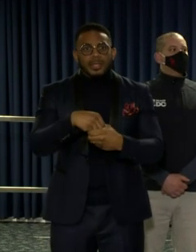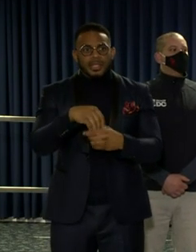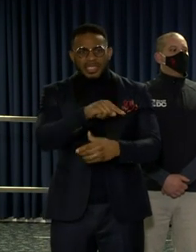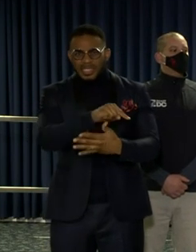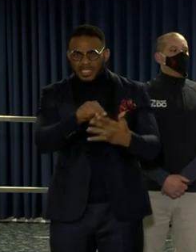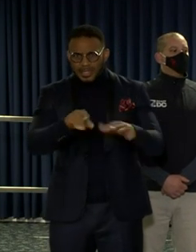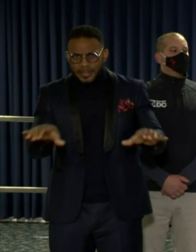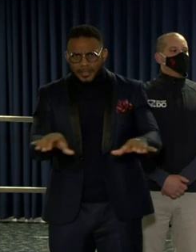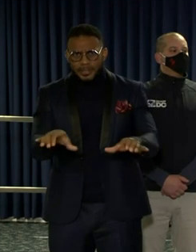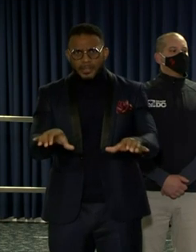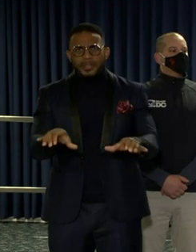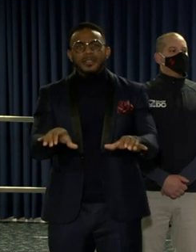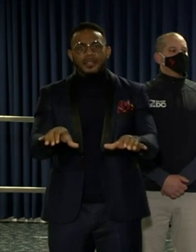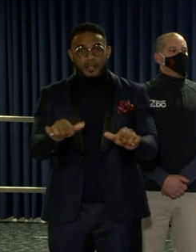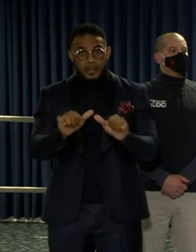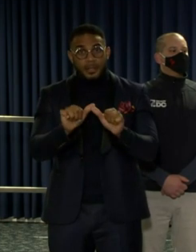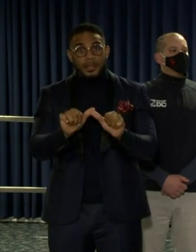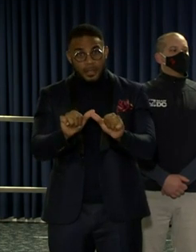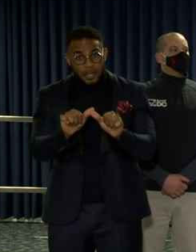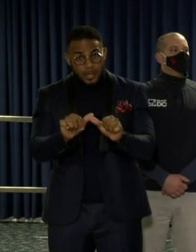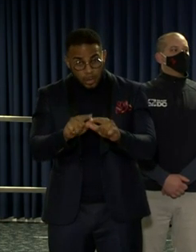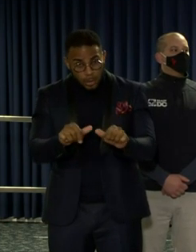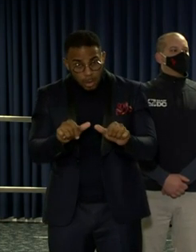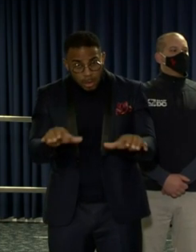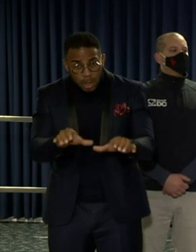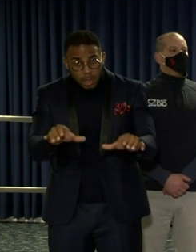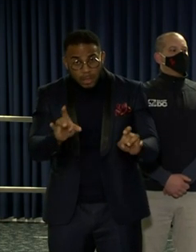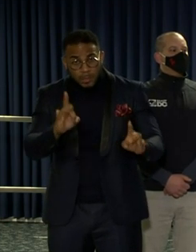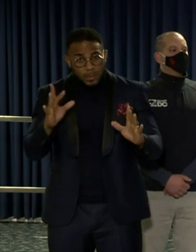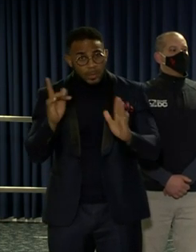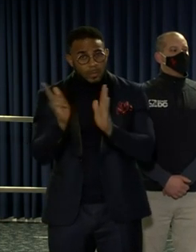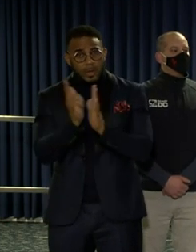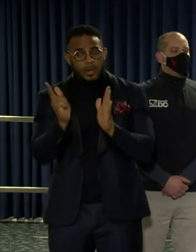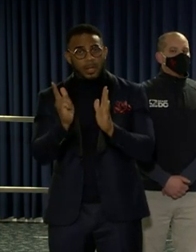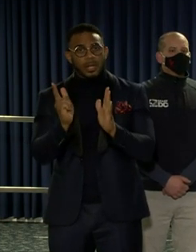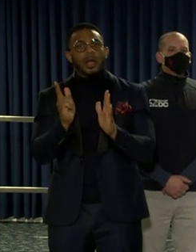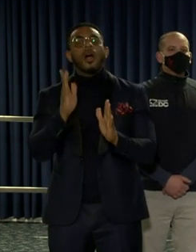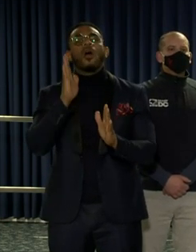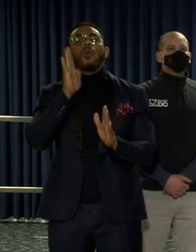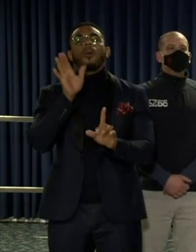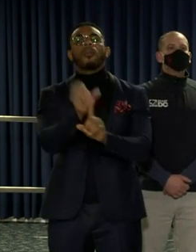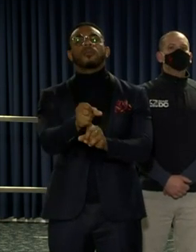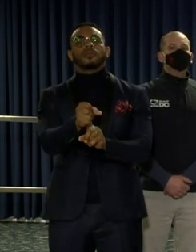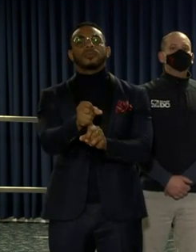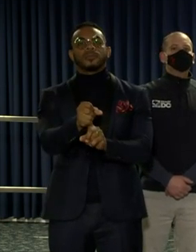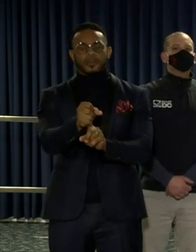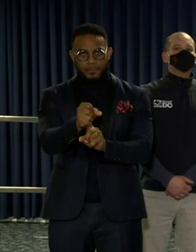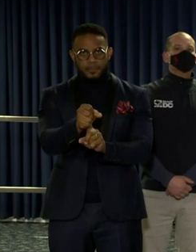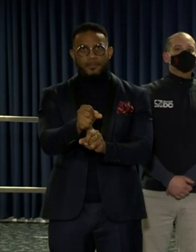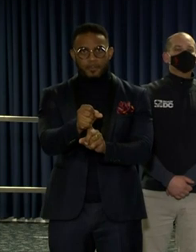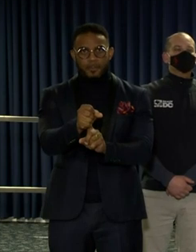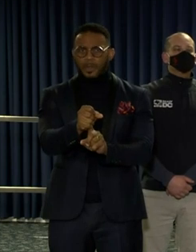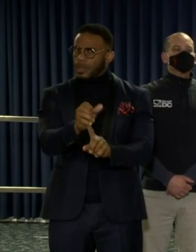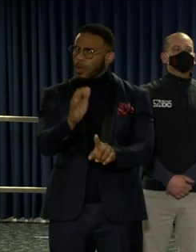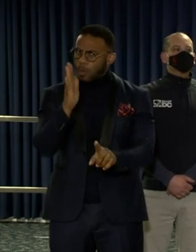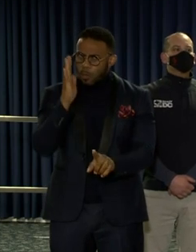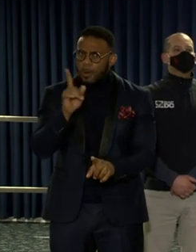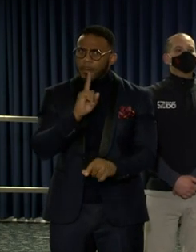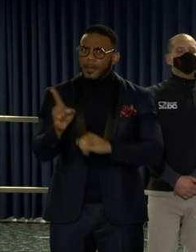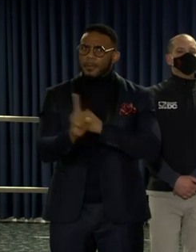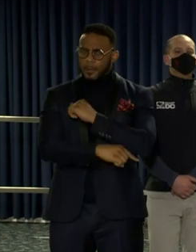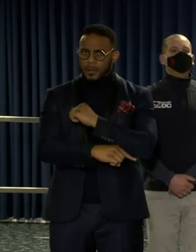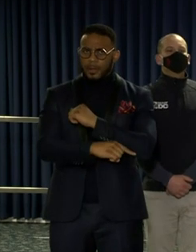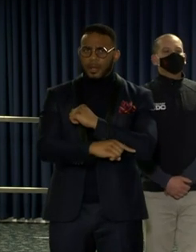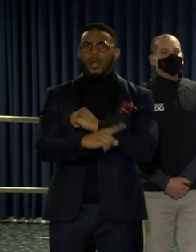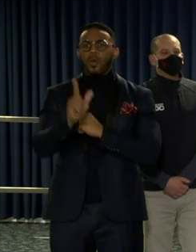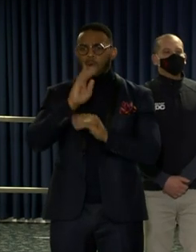these activities, continues to engage in these activities, will be held accountable. There will be law